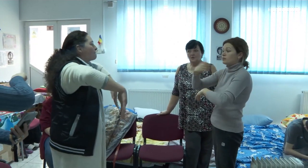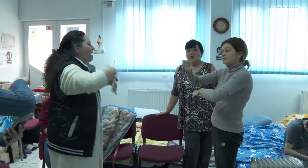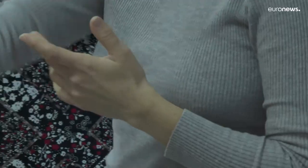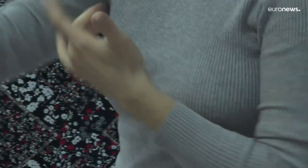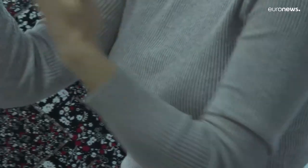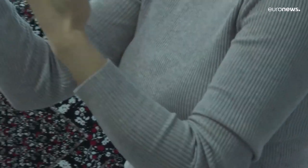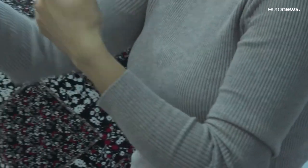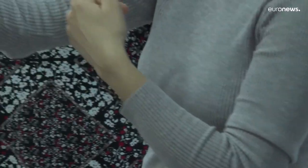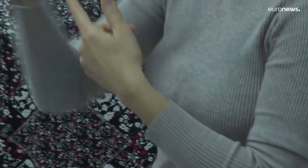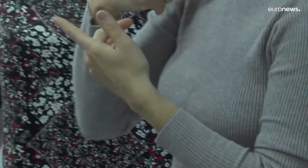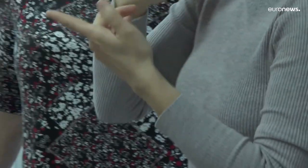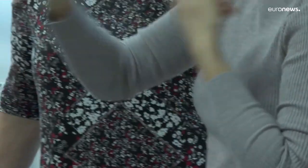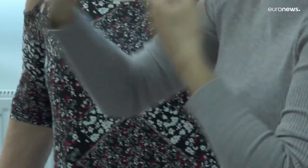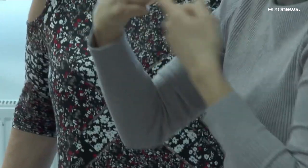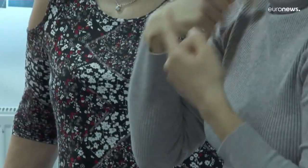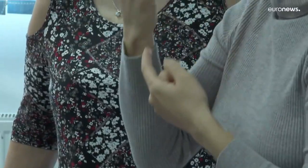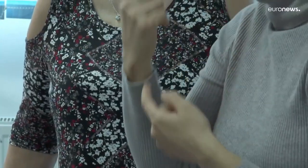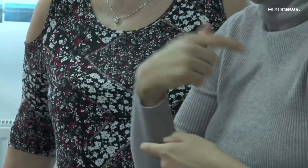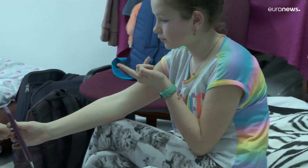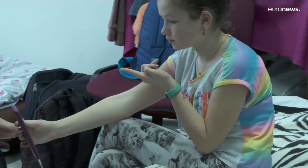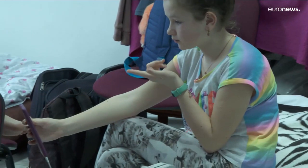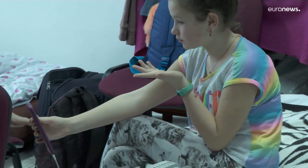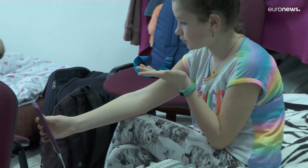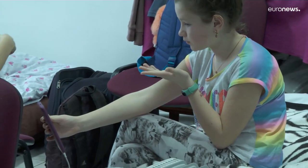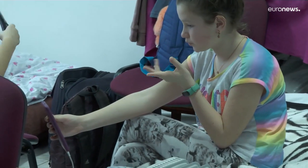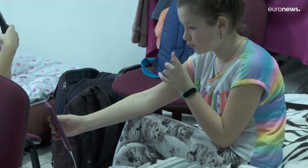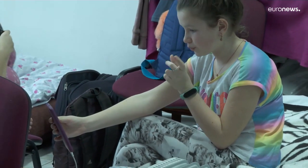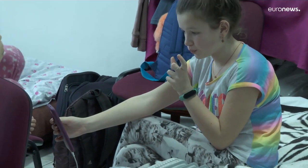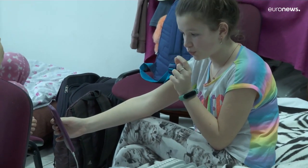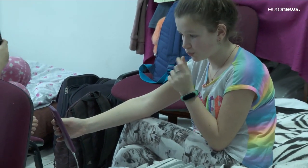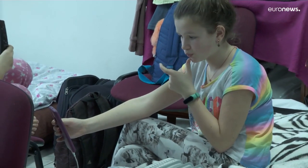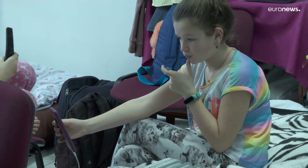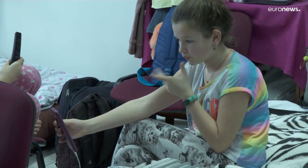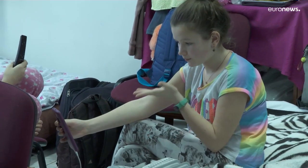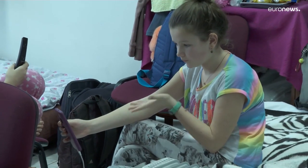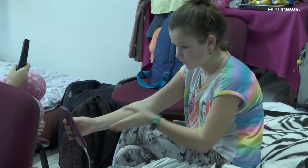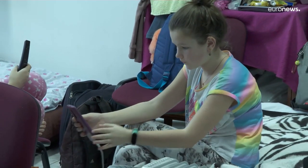but communication is not easy between two alphabets, one Cyrillic, the other Latin.